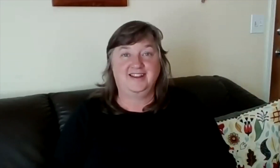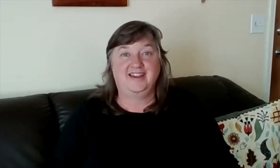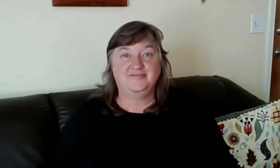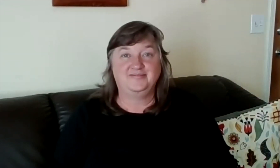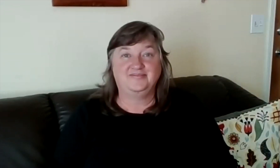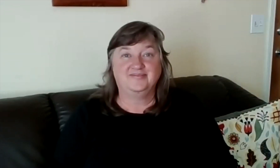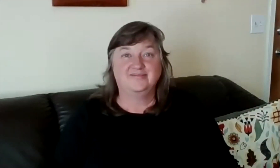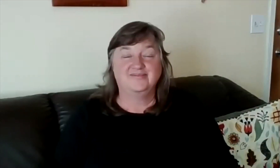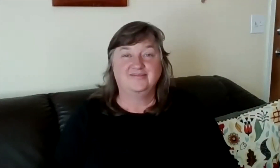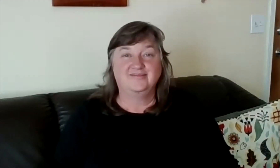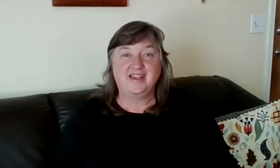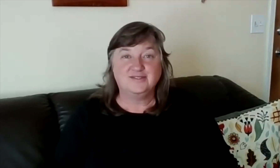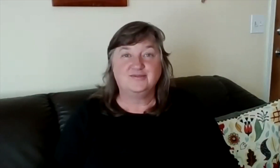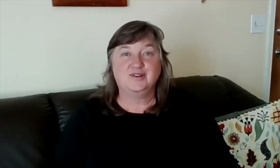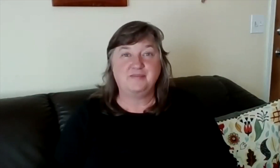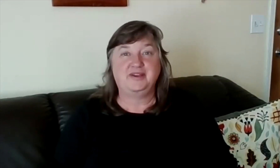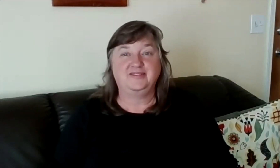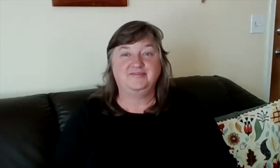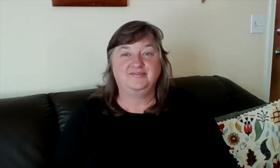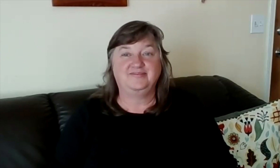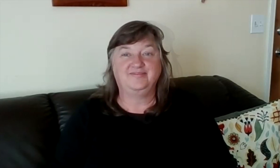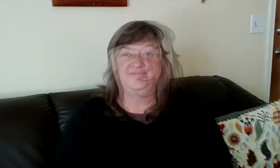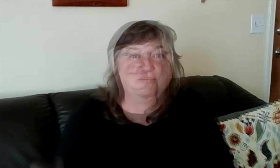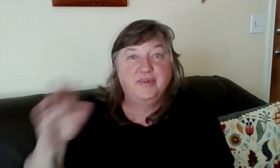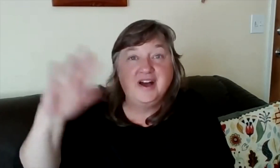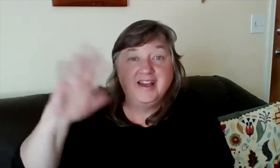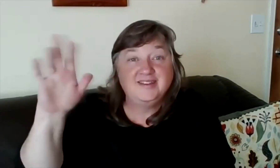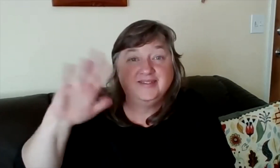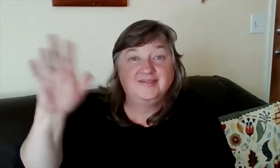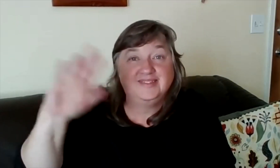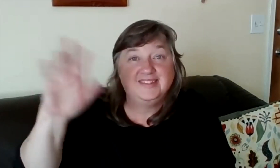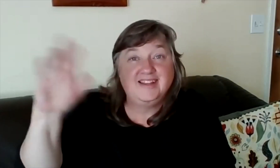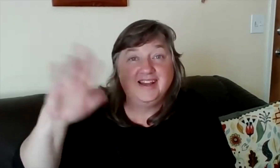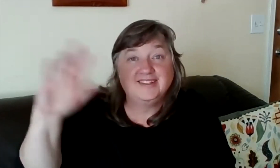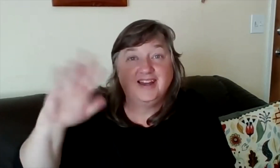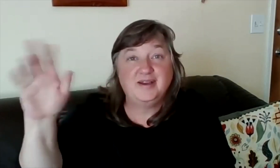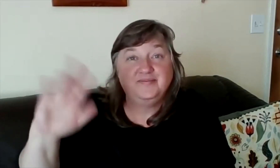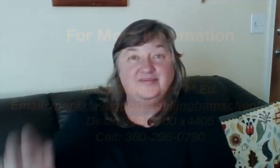today. Thanks for coming. Bye. See you next time.